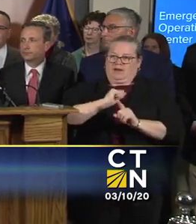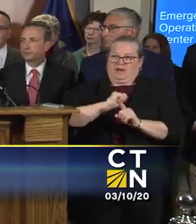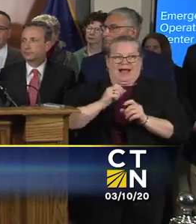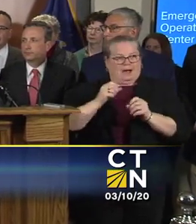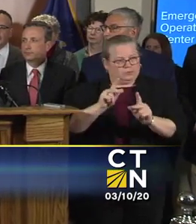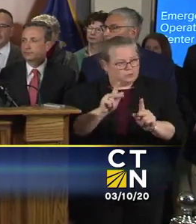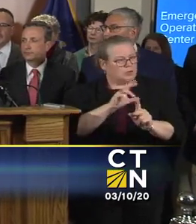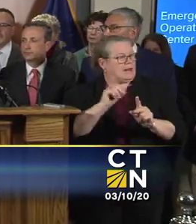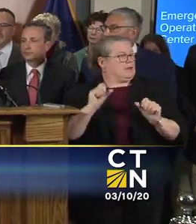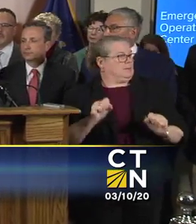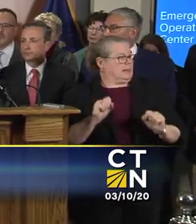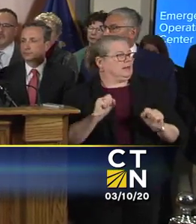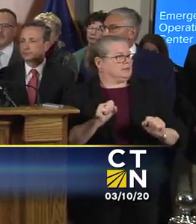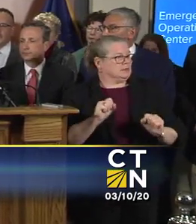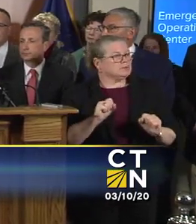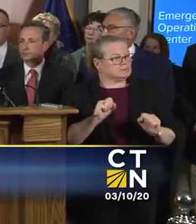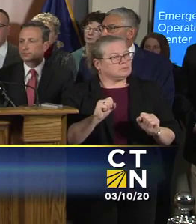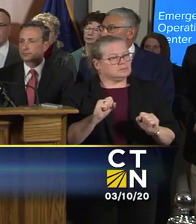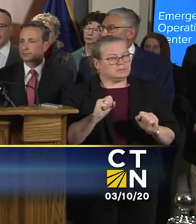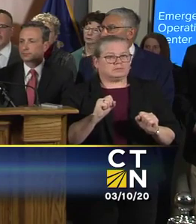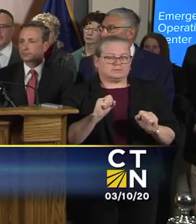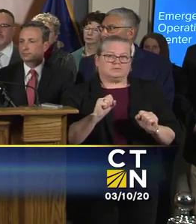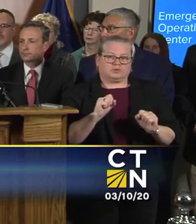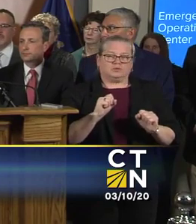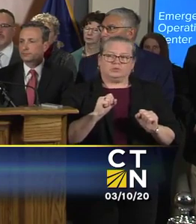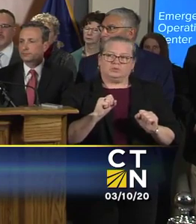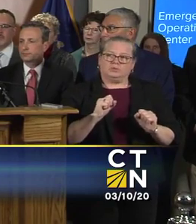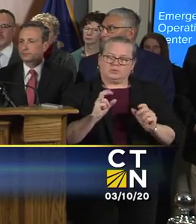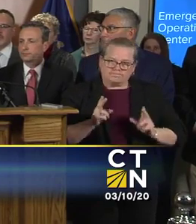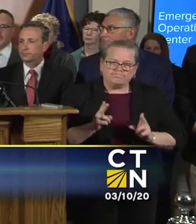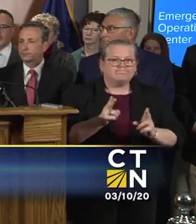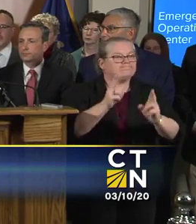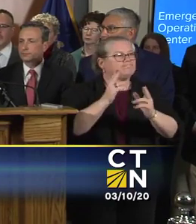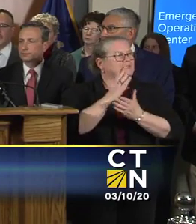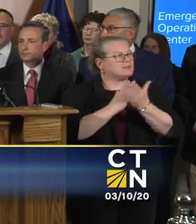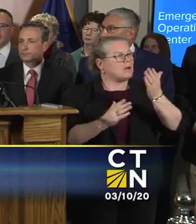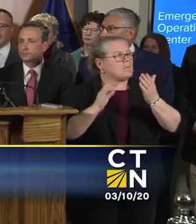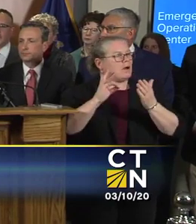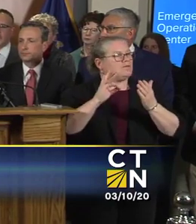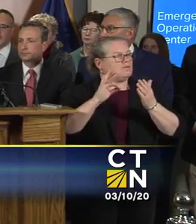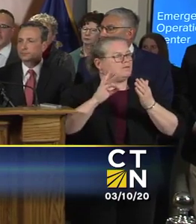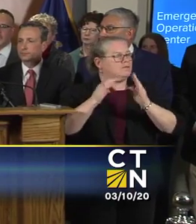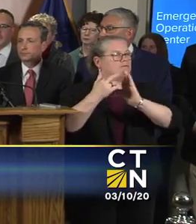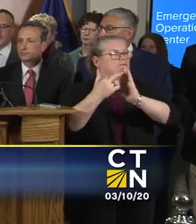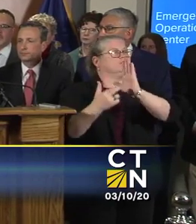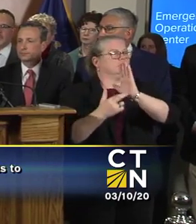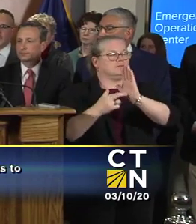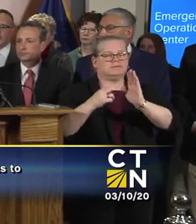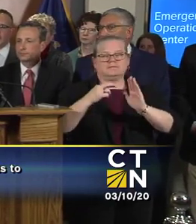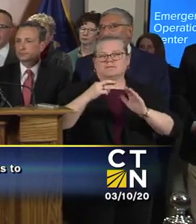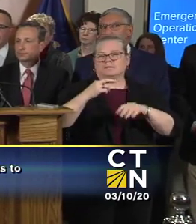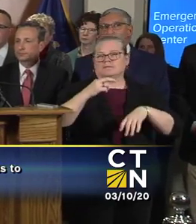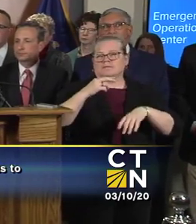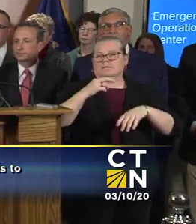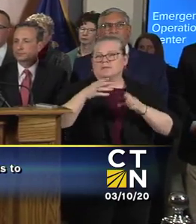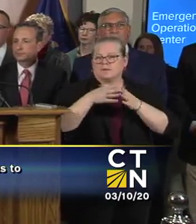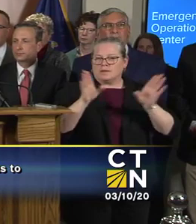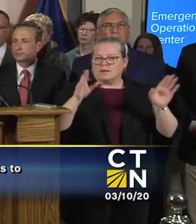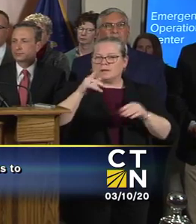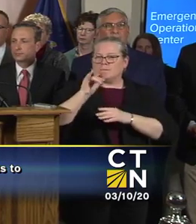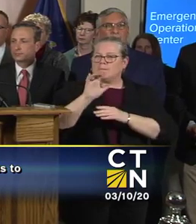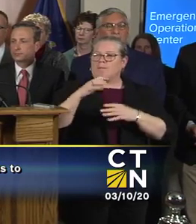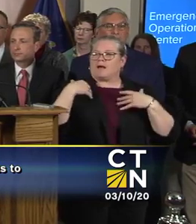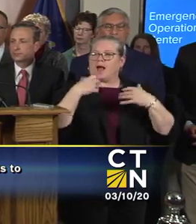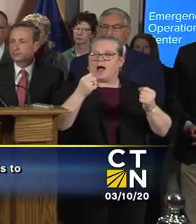and the ability to speed up some of the regulations, the public health regulations that will give some of these amazing providers